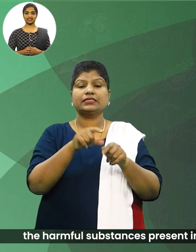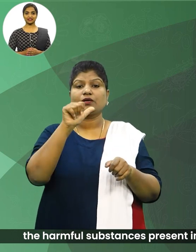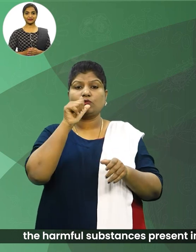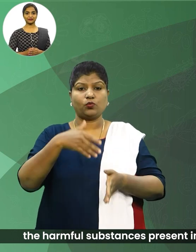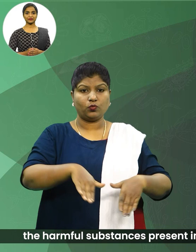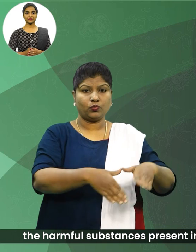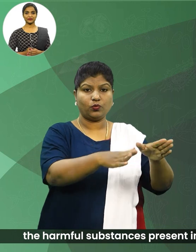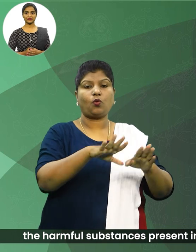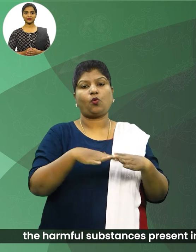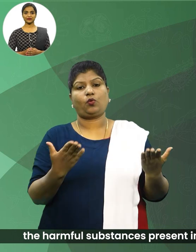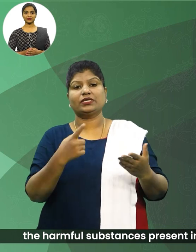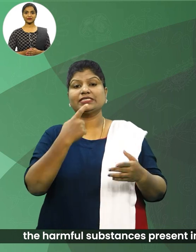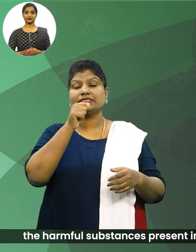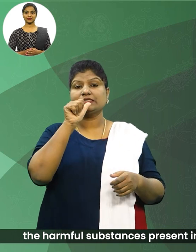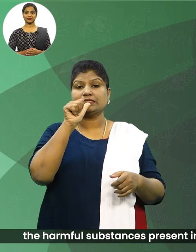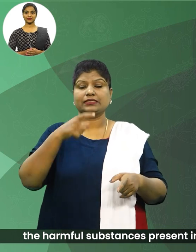lakes.